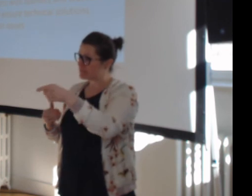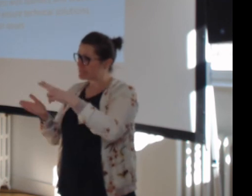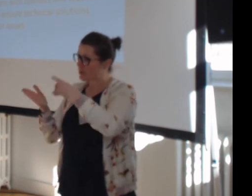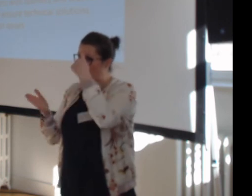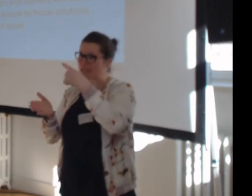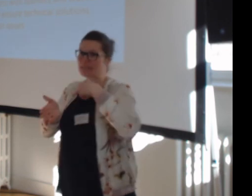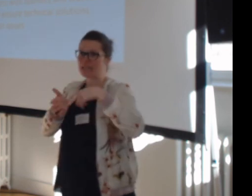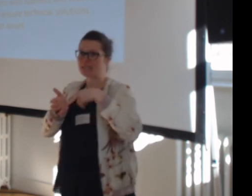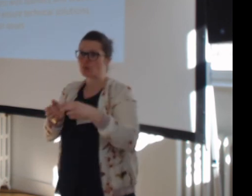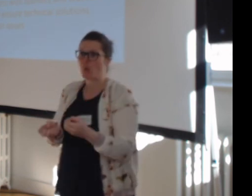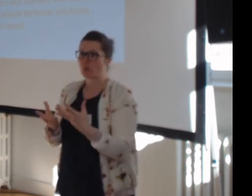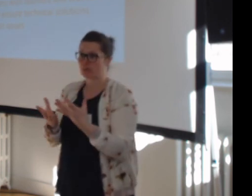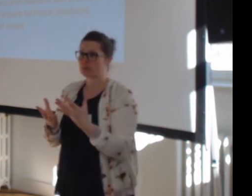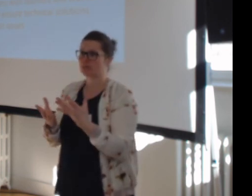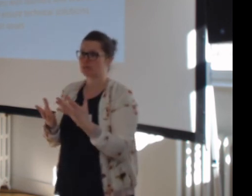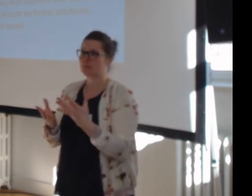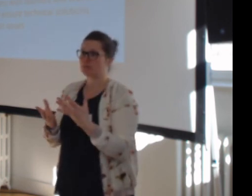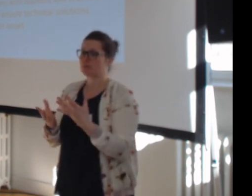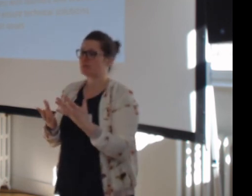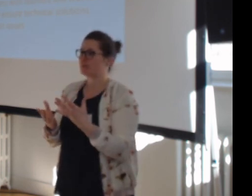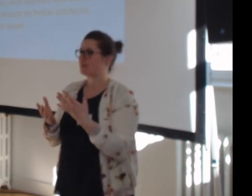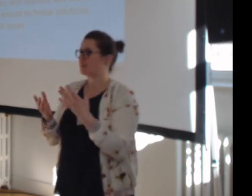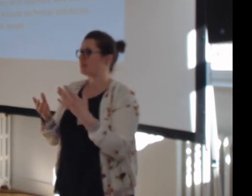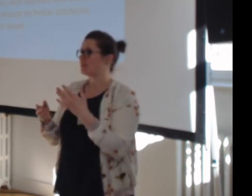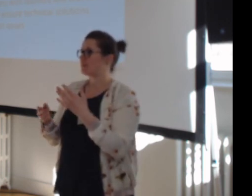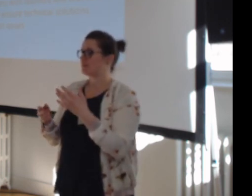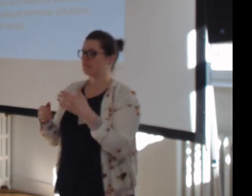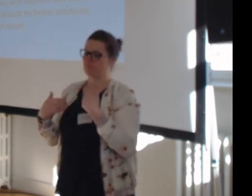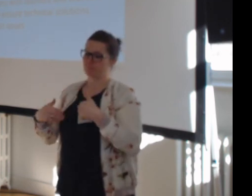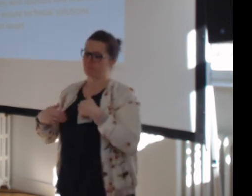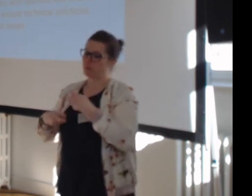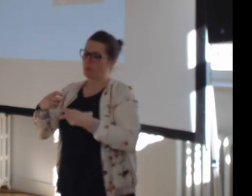technical solutions solve the human issues.